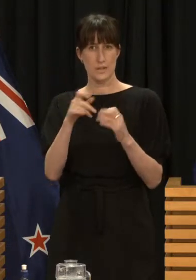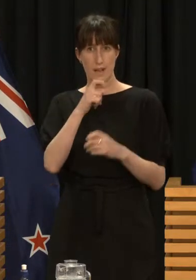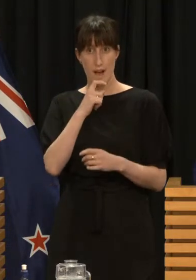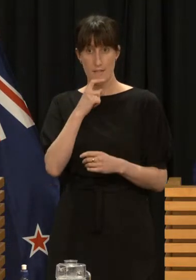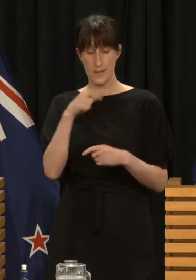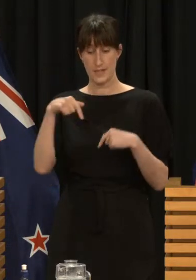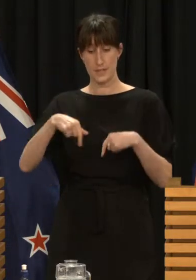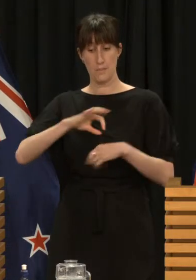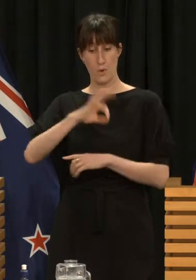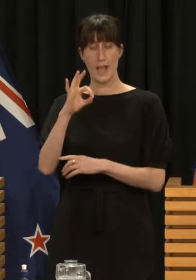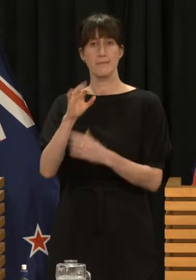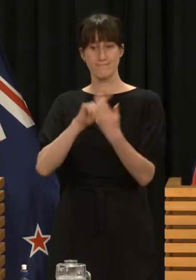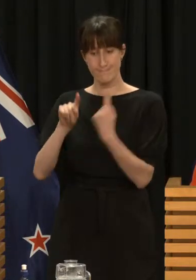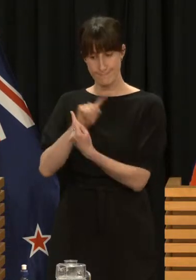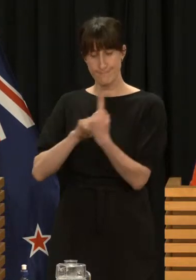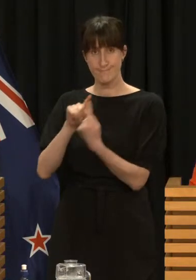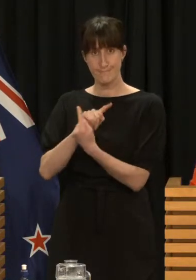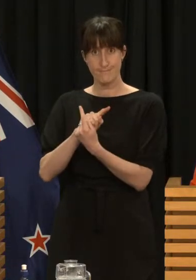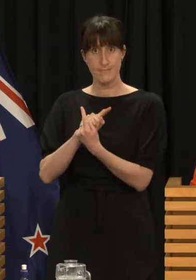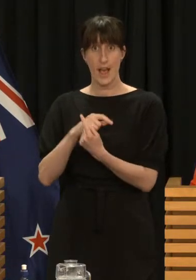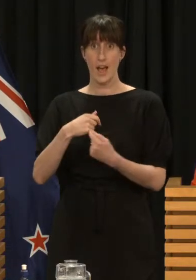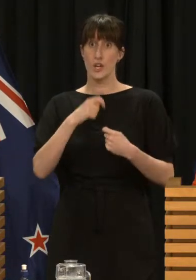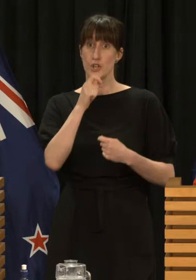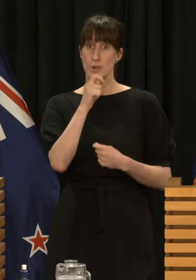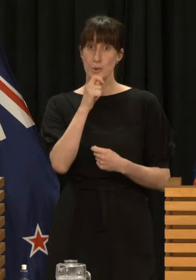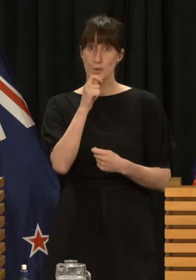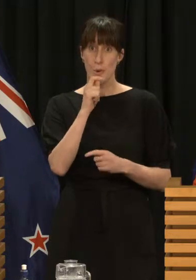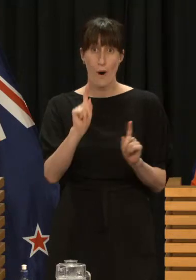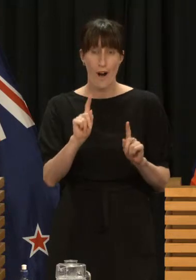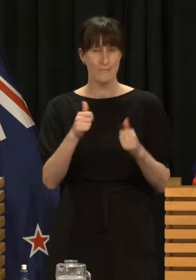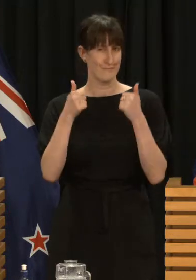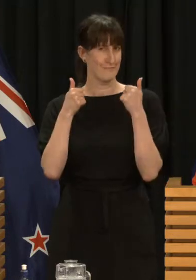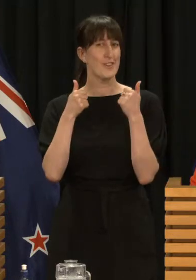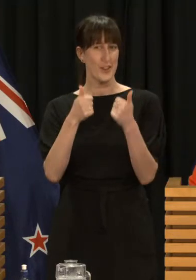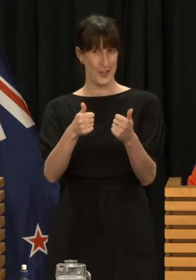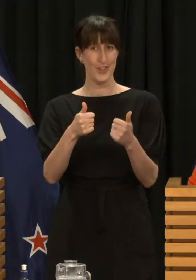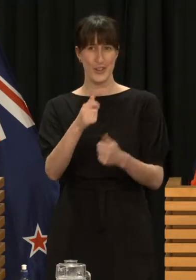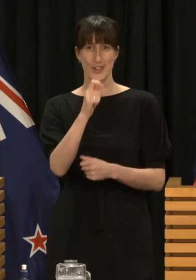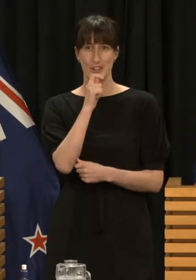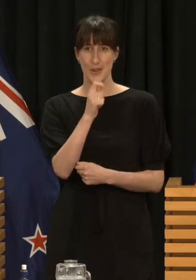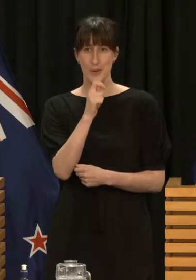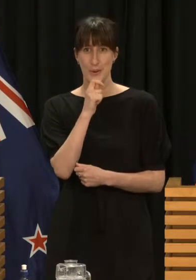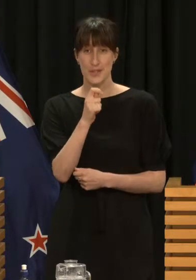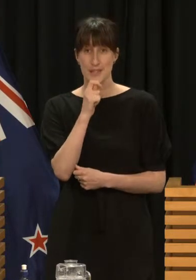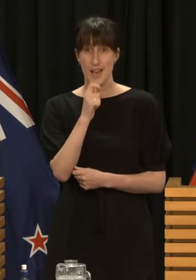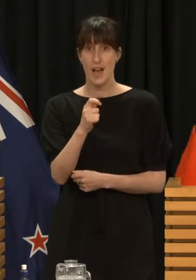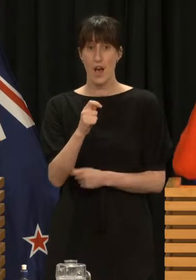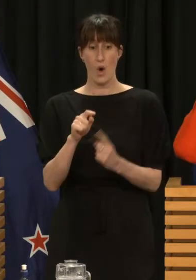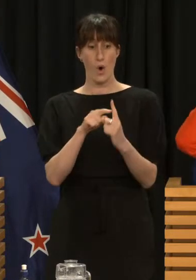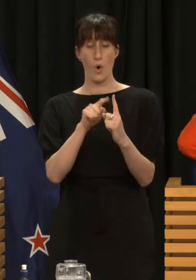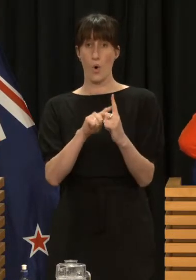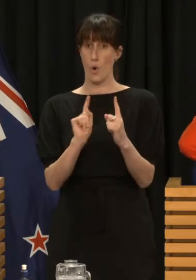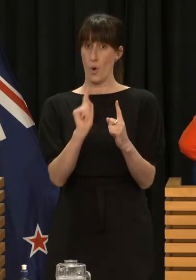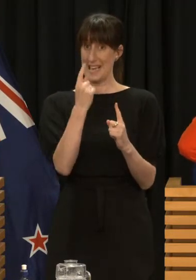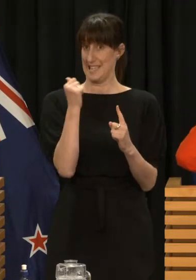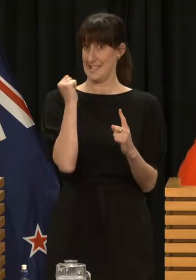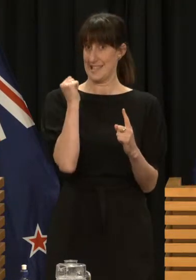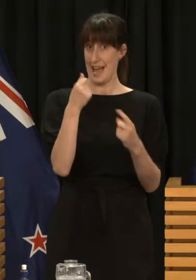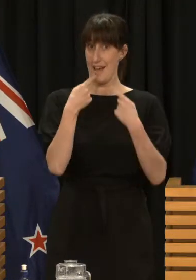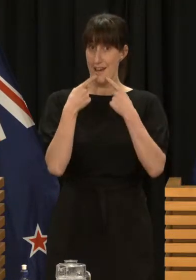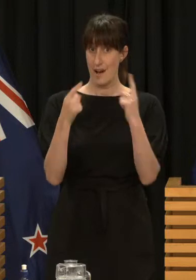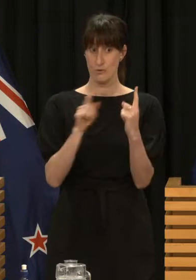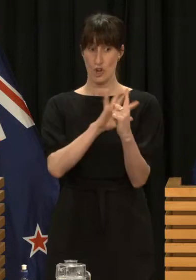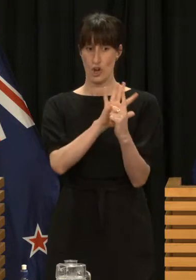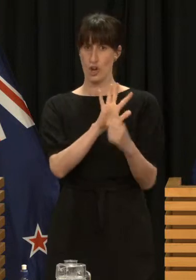at the moment is positive. At this stage, there are no additional cases in the community connected to the new Auckland case that we identified